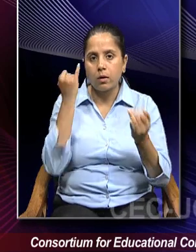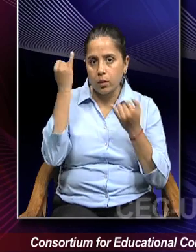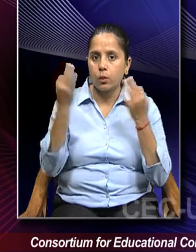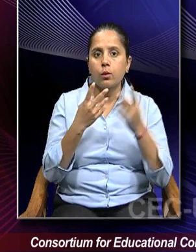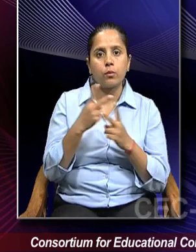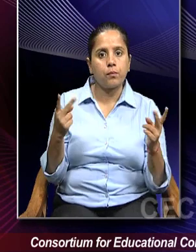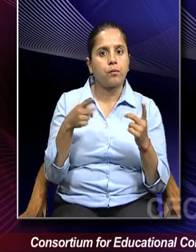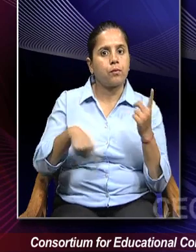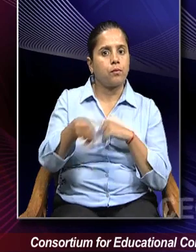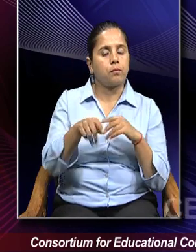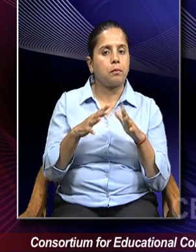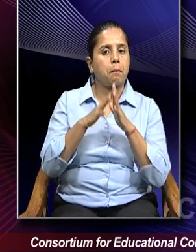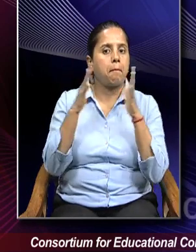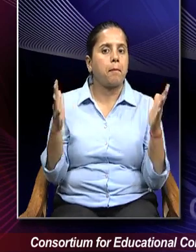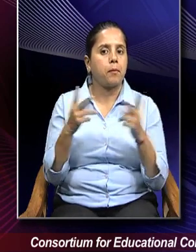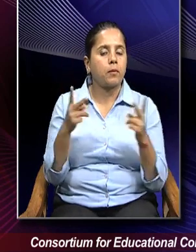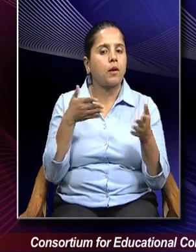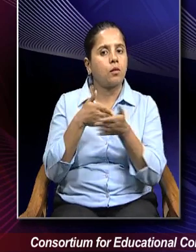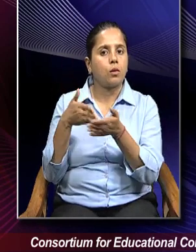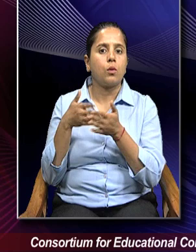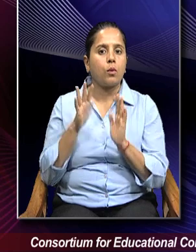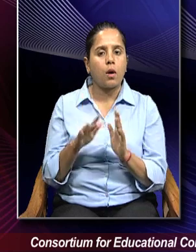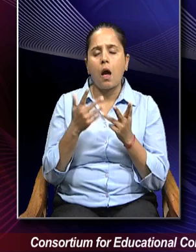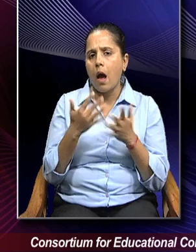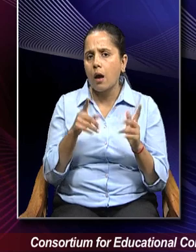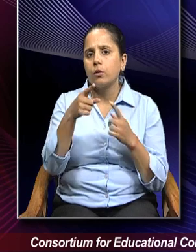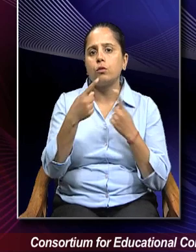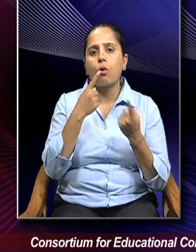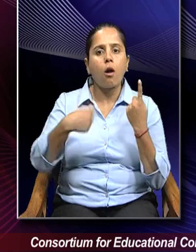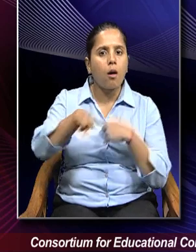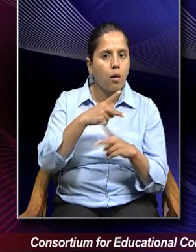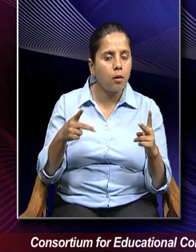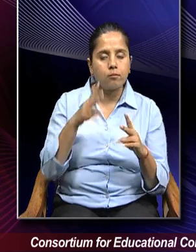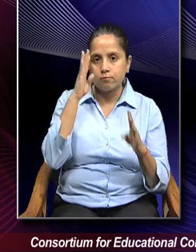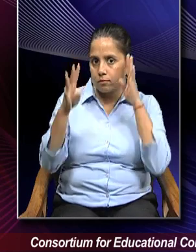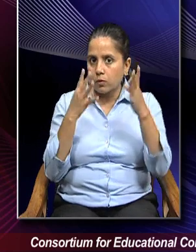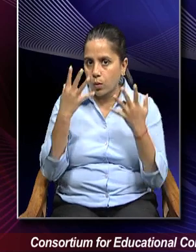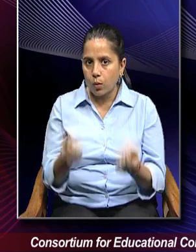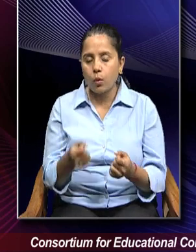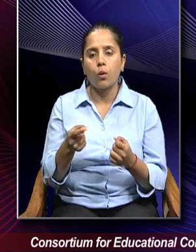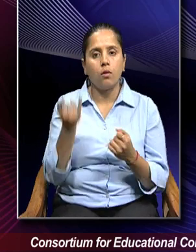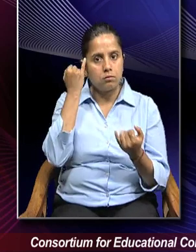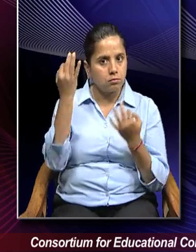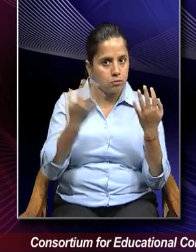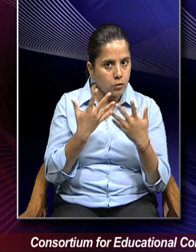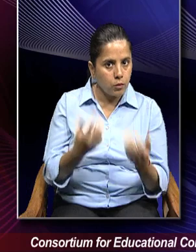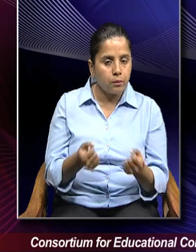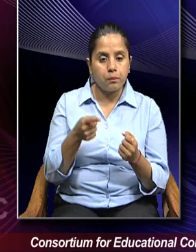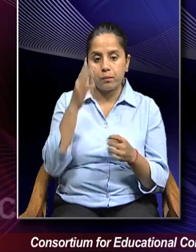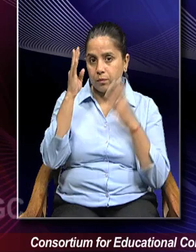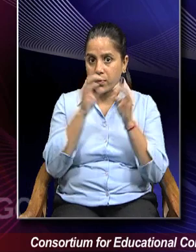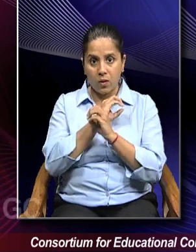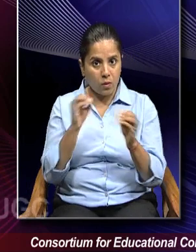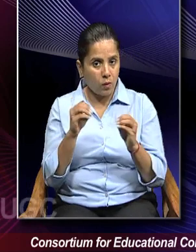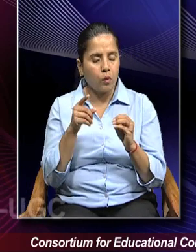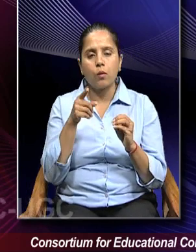It is going to be a major hurdle whenever you will talk about being creative or being innovative, and without being innovative